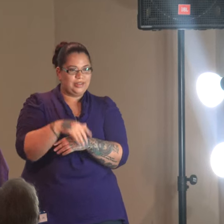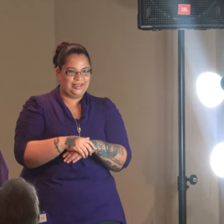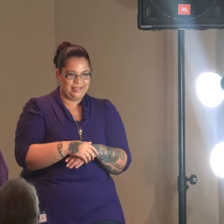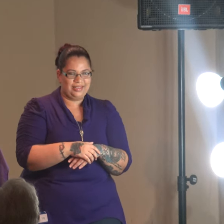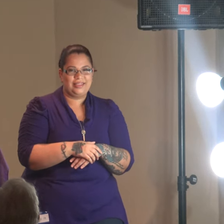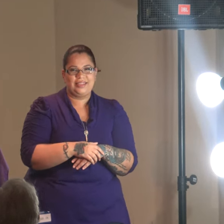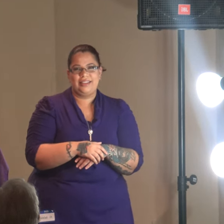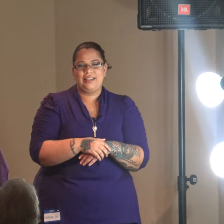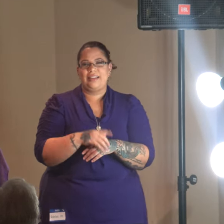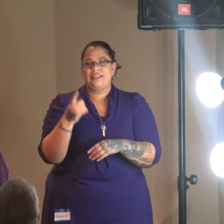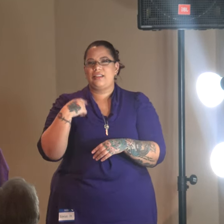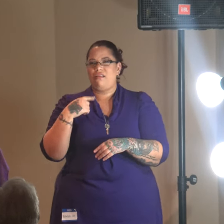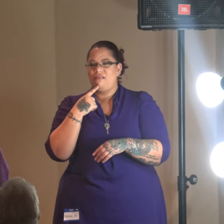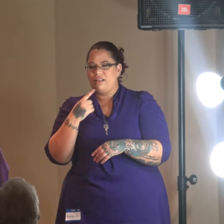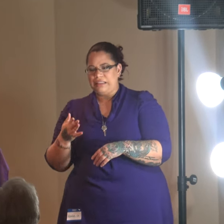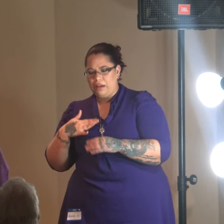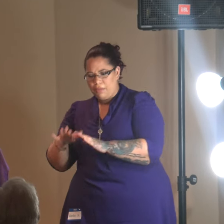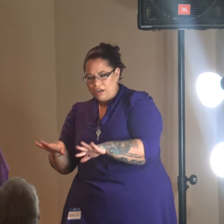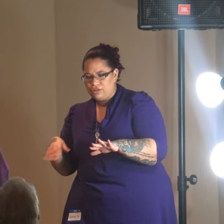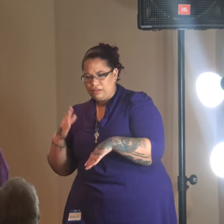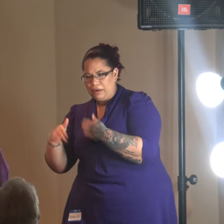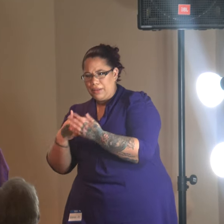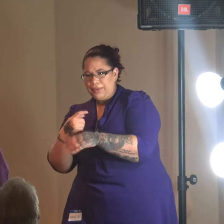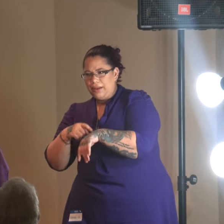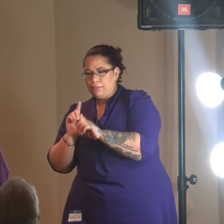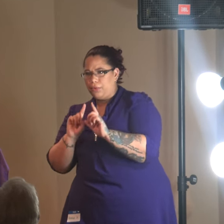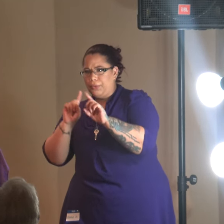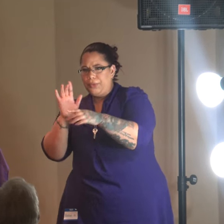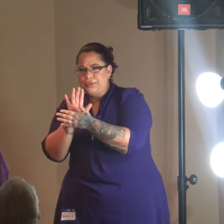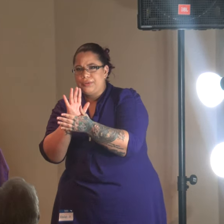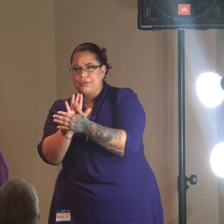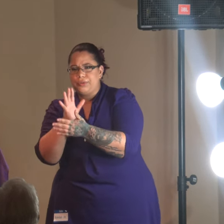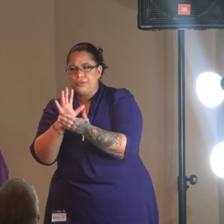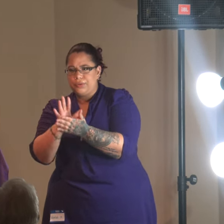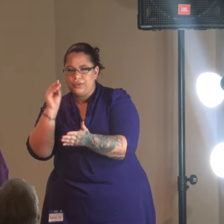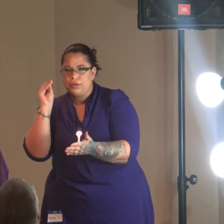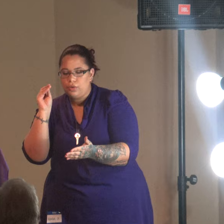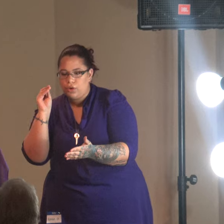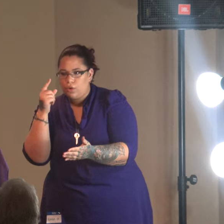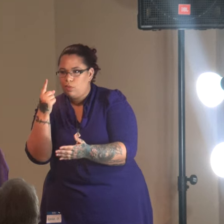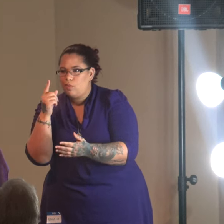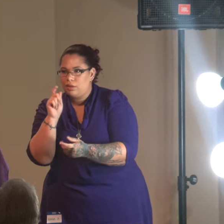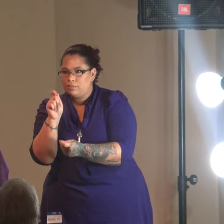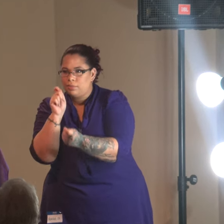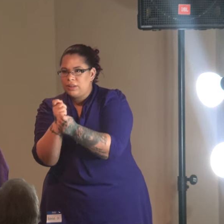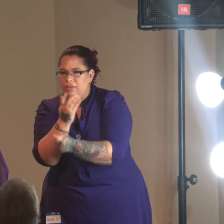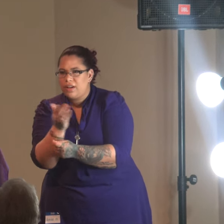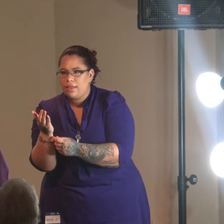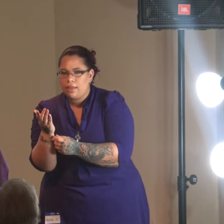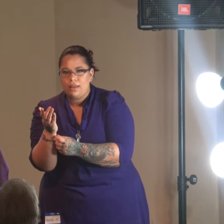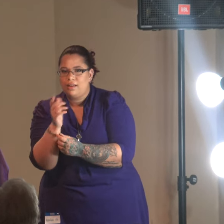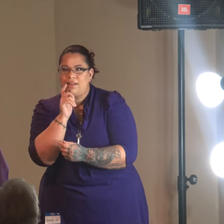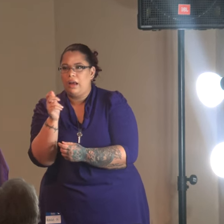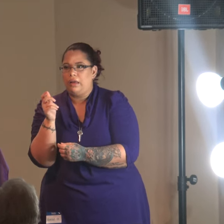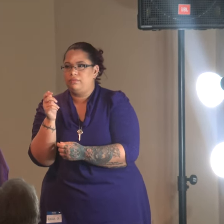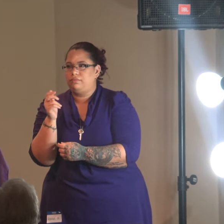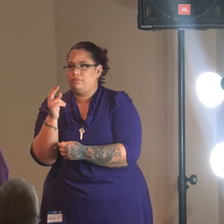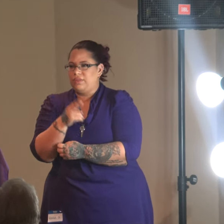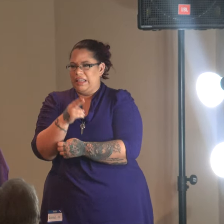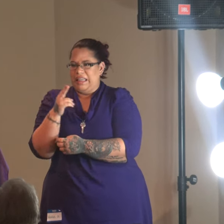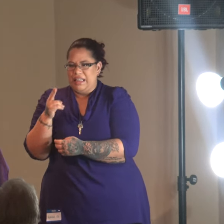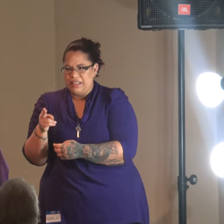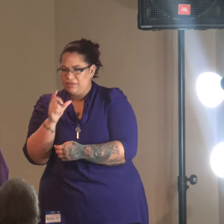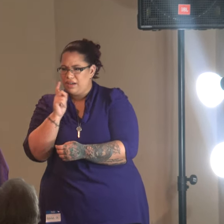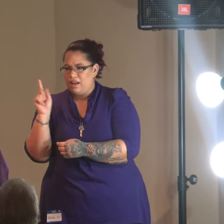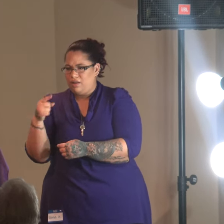you're going to school to learn a particular skill. It's not that you're going to school so you can learn history. It's that you're going to school so you can learn discipline.